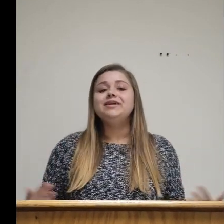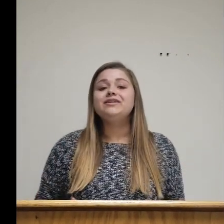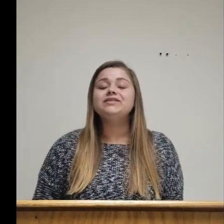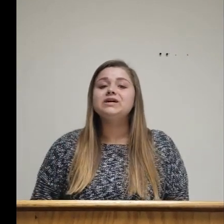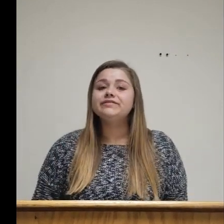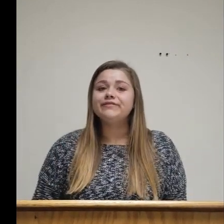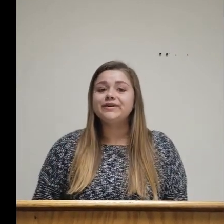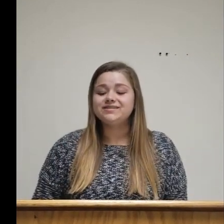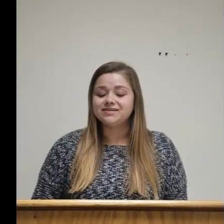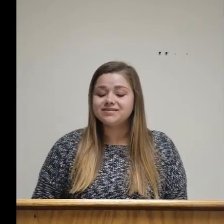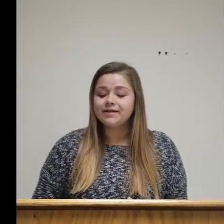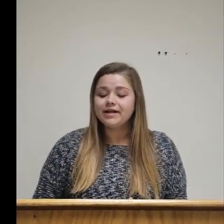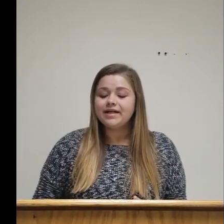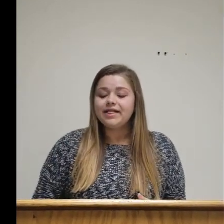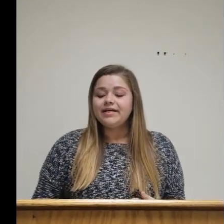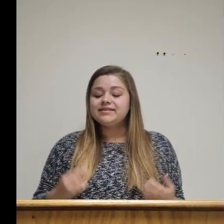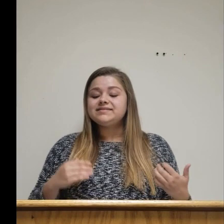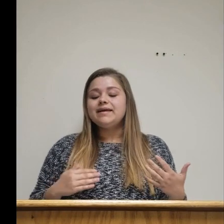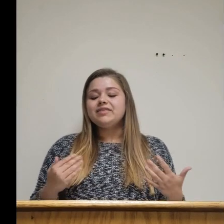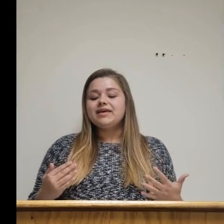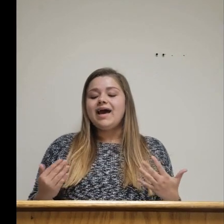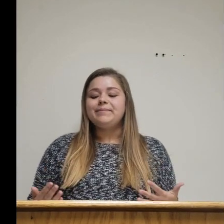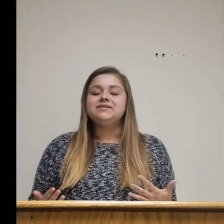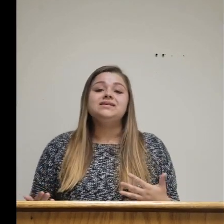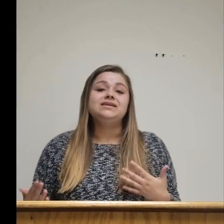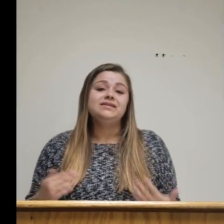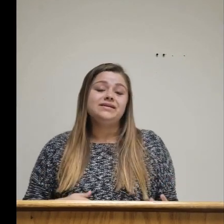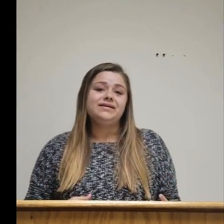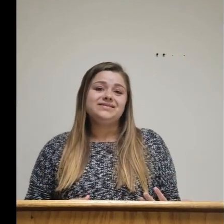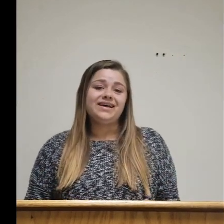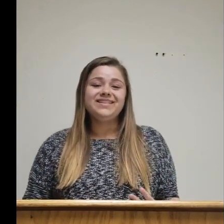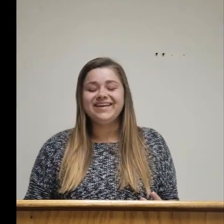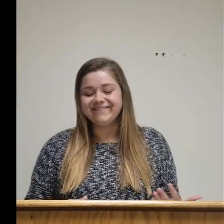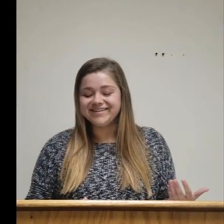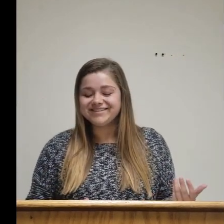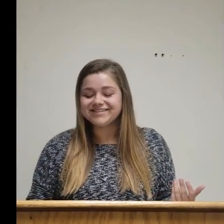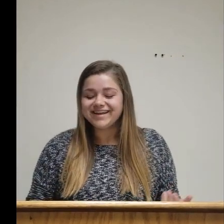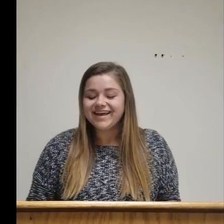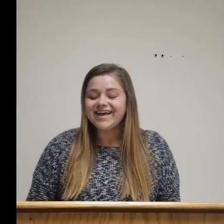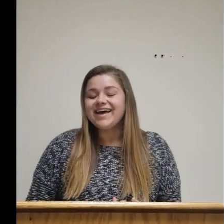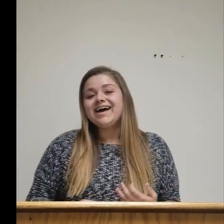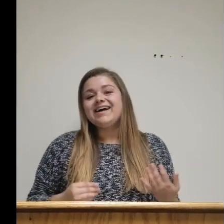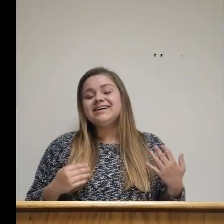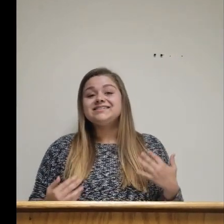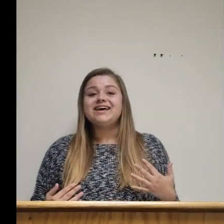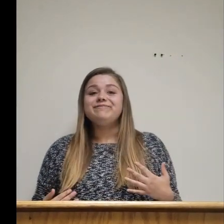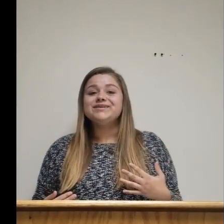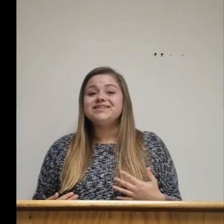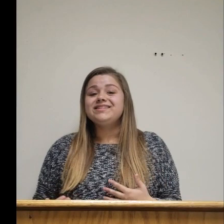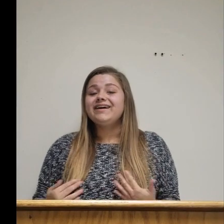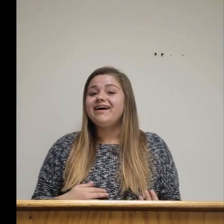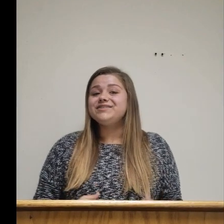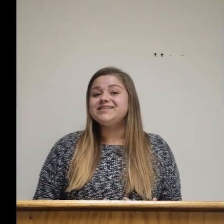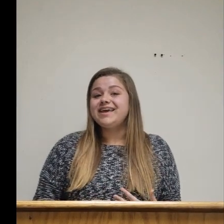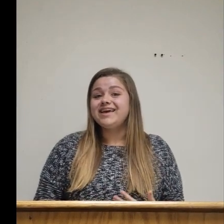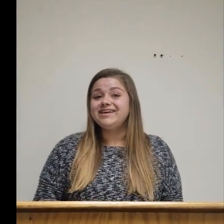meanings depending on the tone of our voices. The same thing happens in sign language. As a deaf